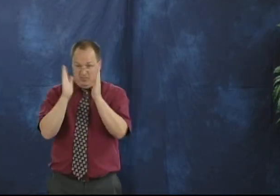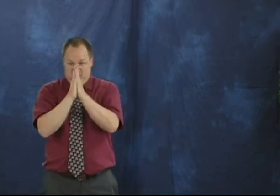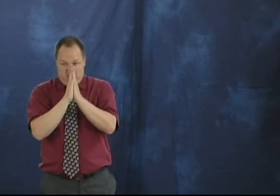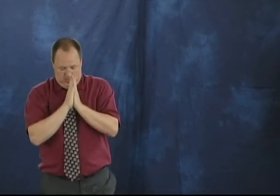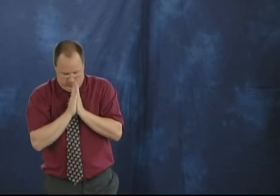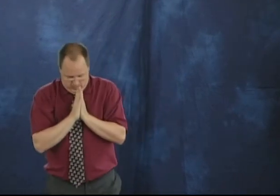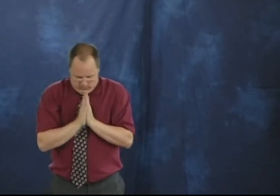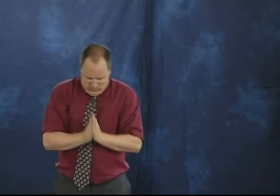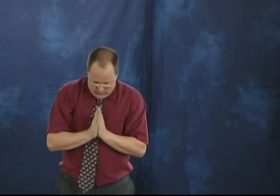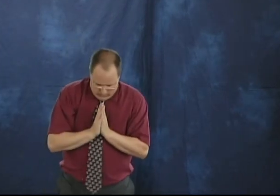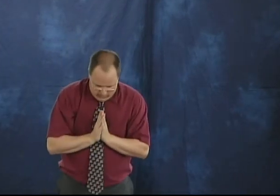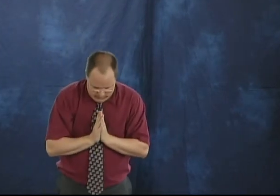Let's close with prayer.